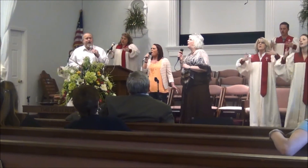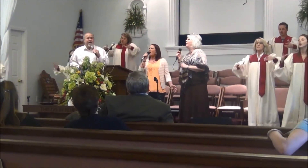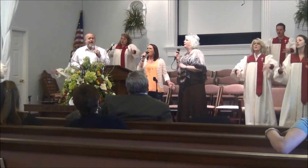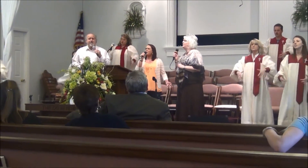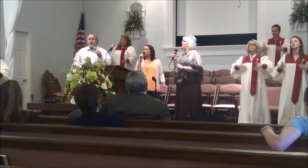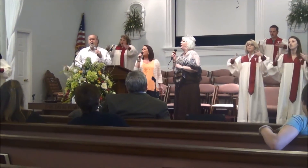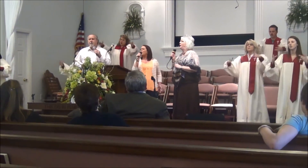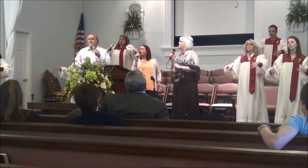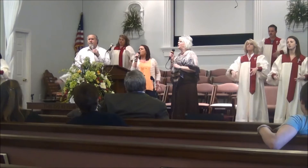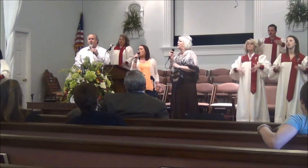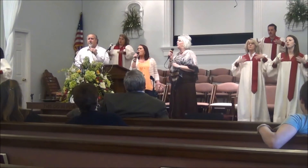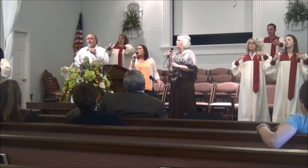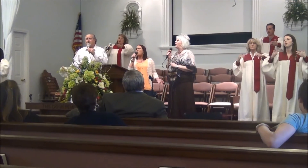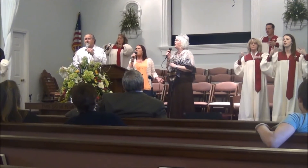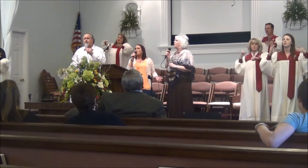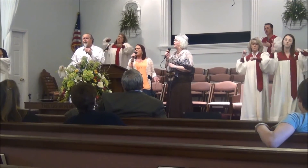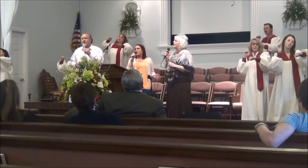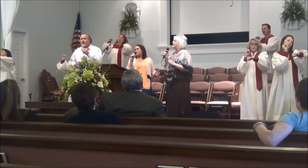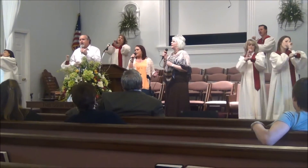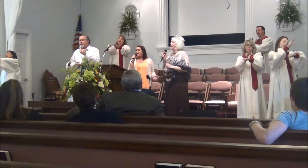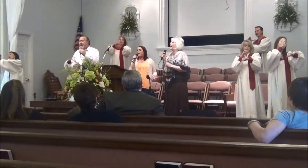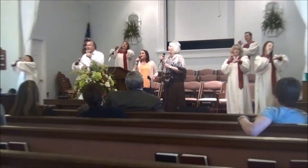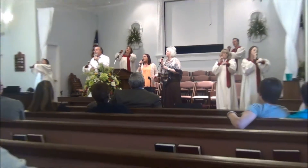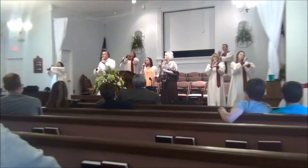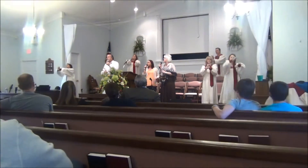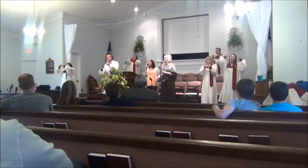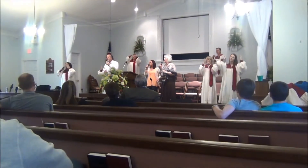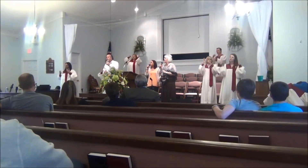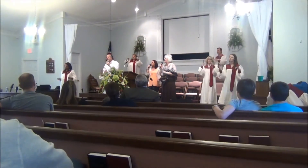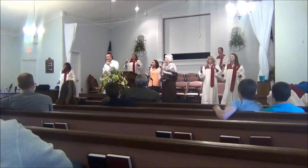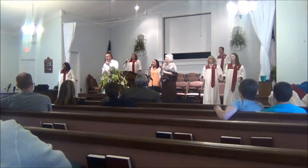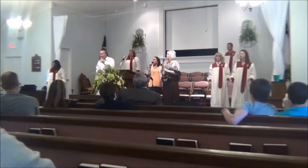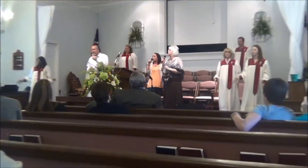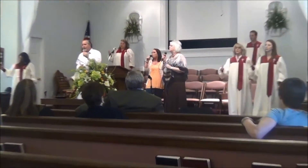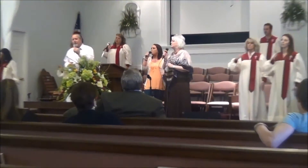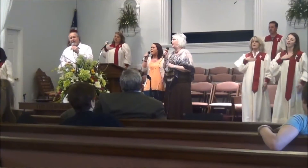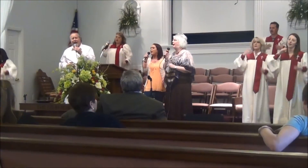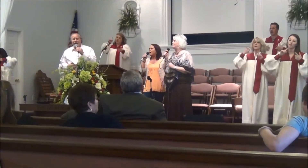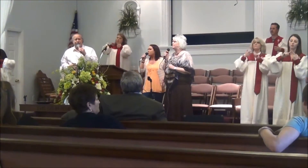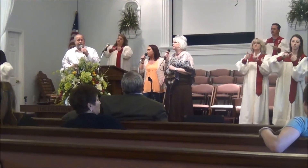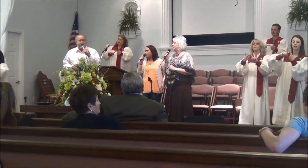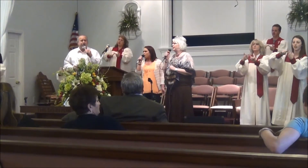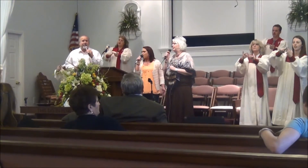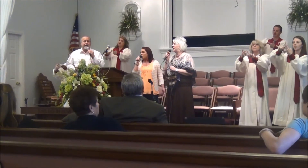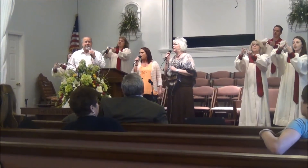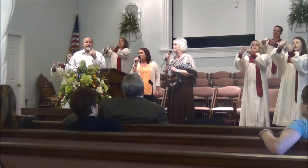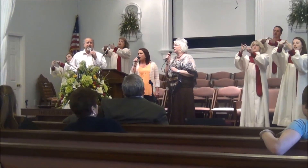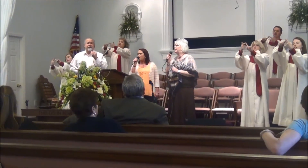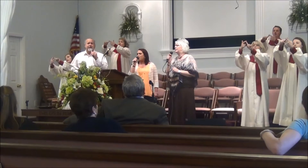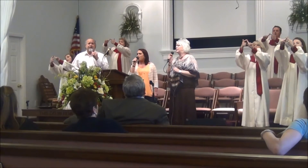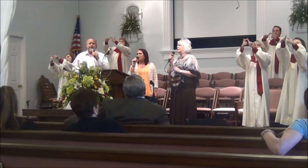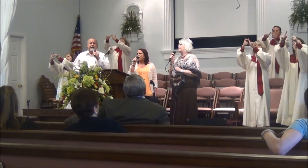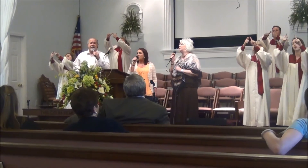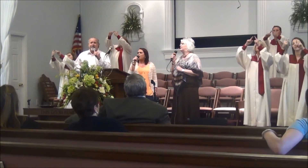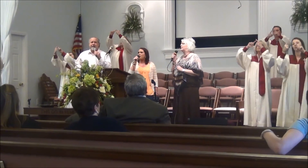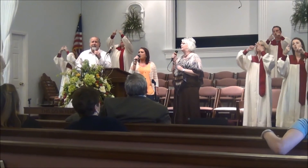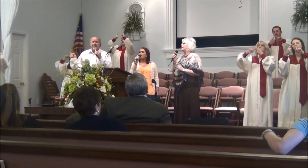the wonderful counselor, my friend.